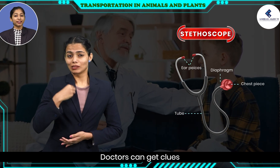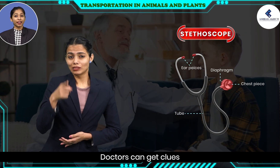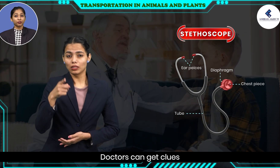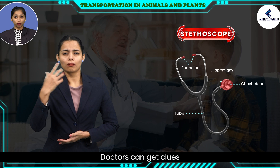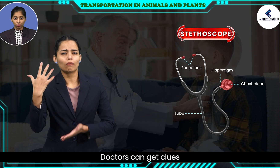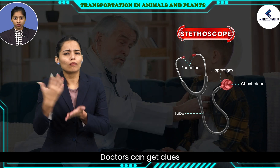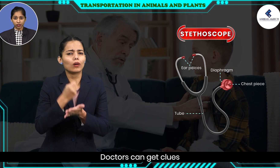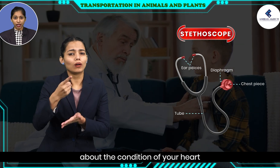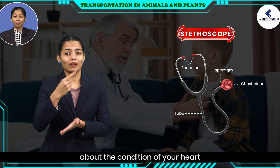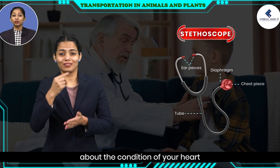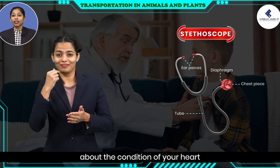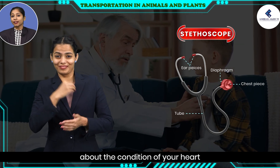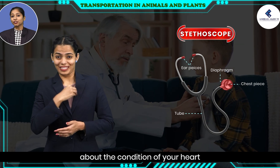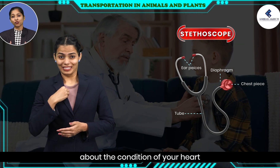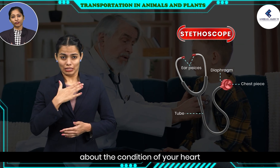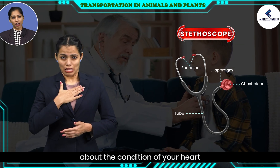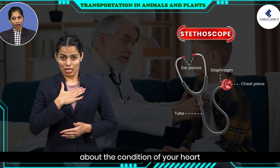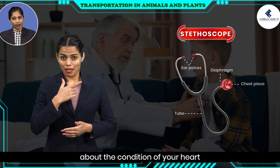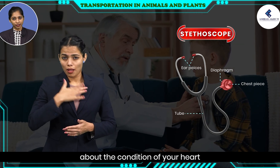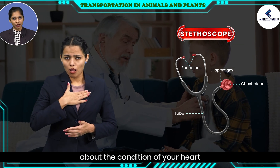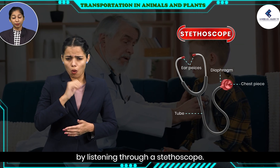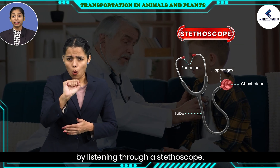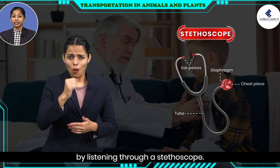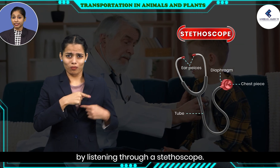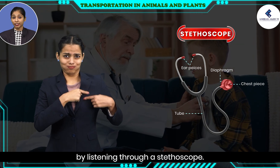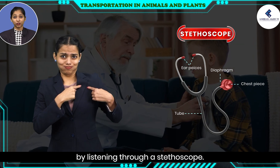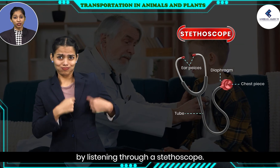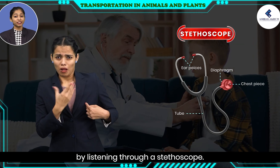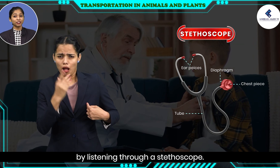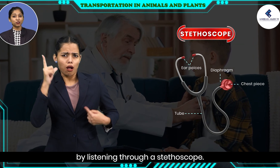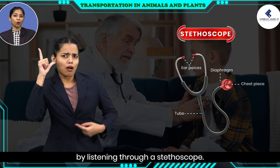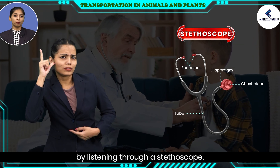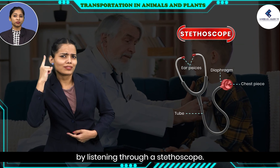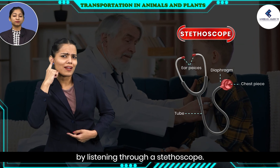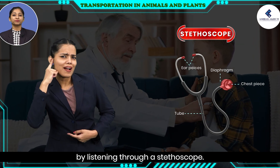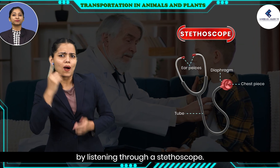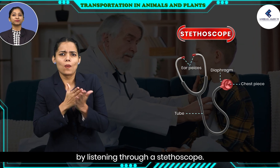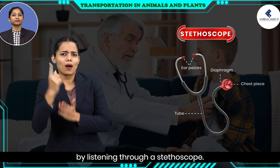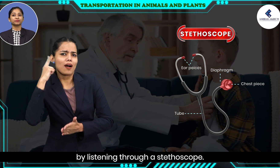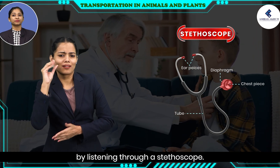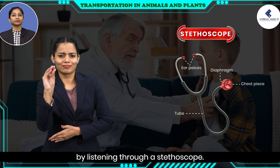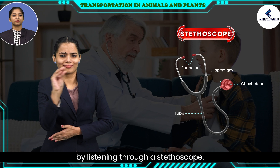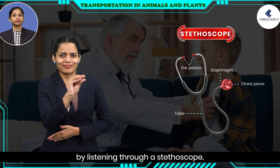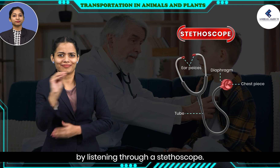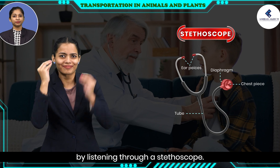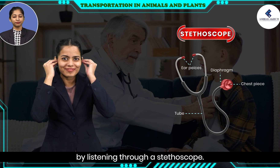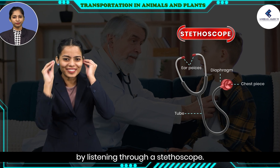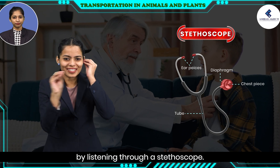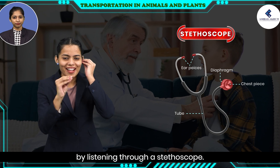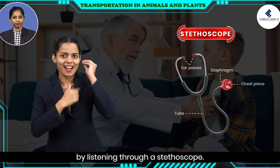Doctors can get clues about the condition of your heart by listening through a stethoscope.